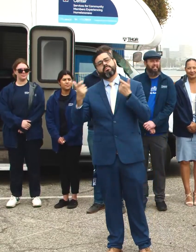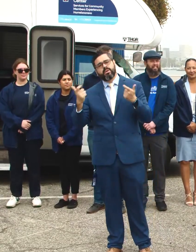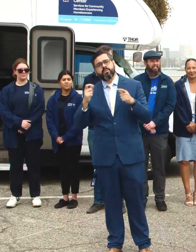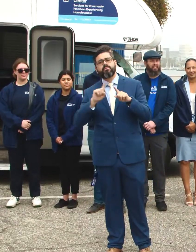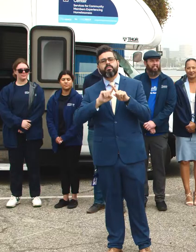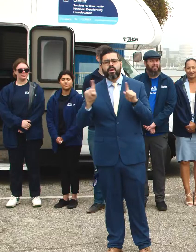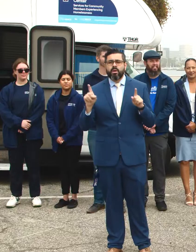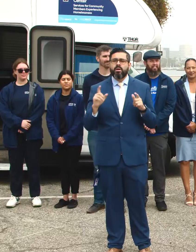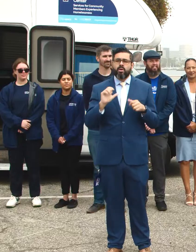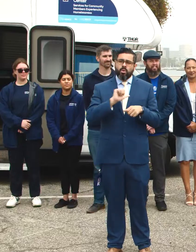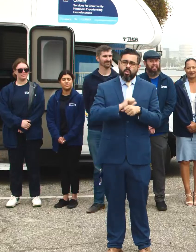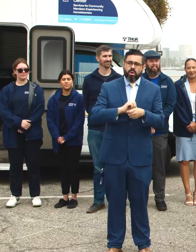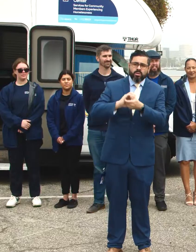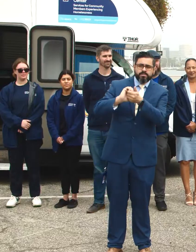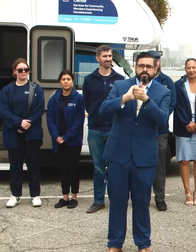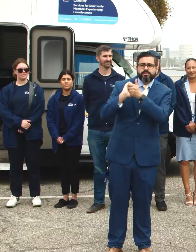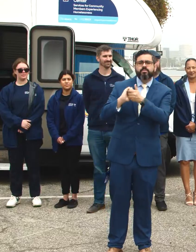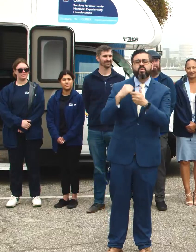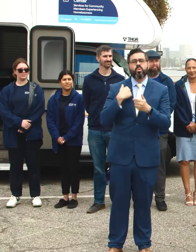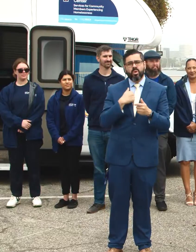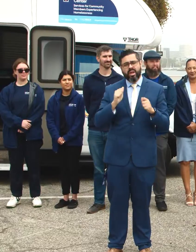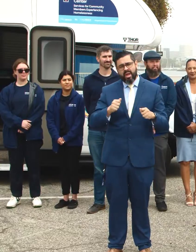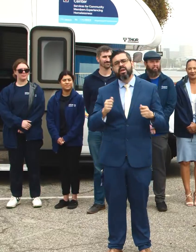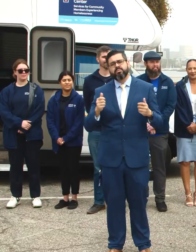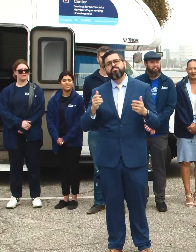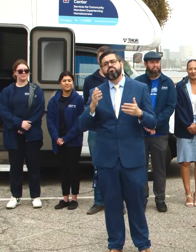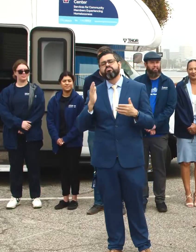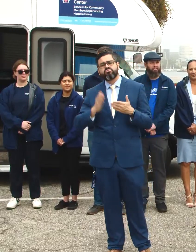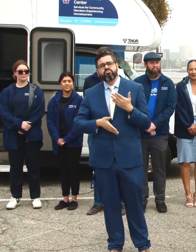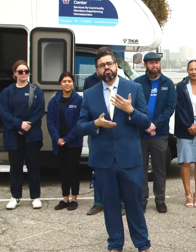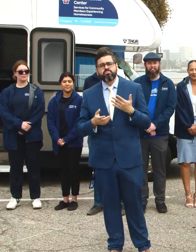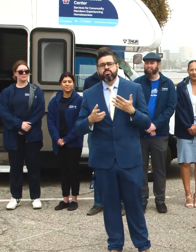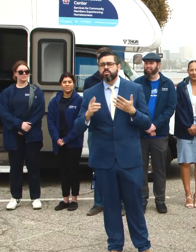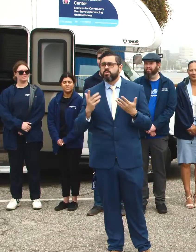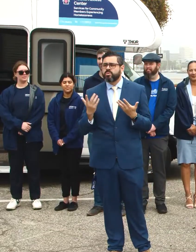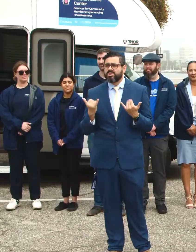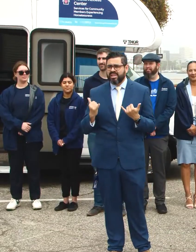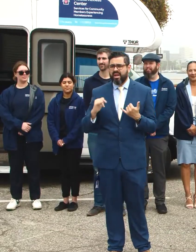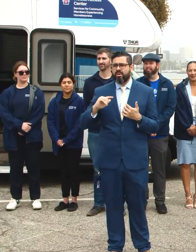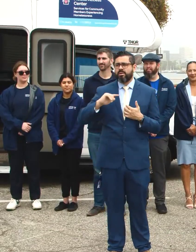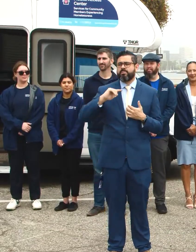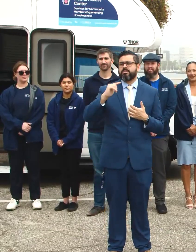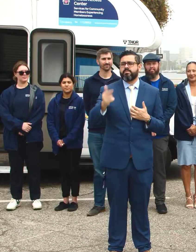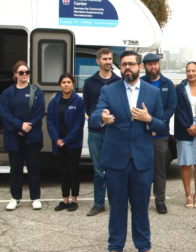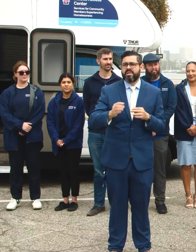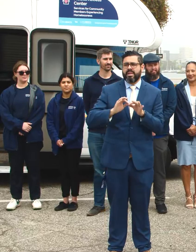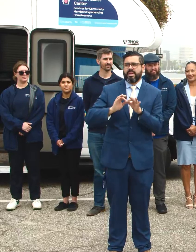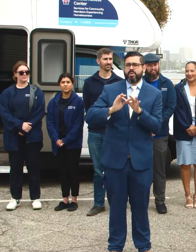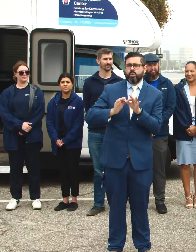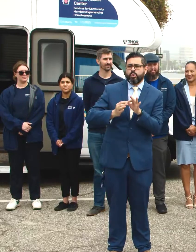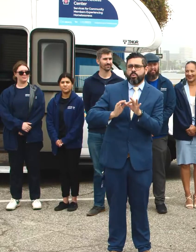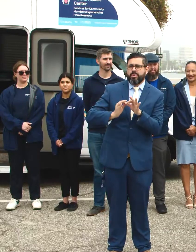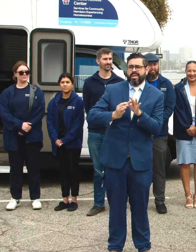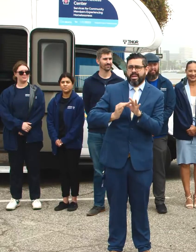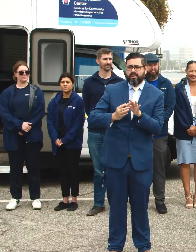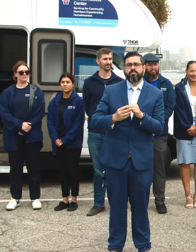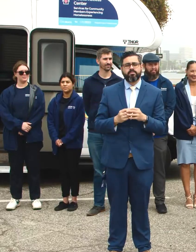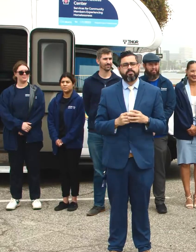but when we work together, there's nothing we can't overcome. Thanks so much. We'll now hand it over for interpretation. Thank you so much.